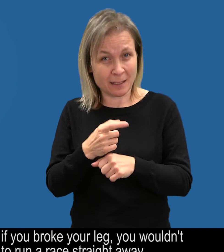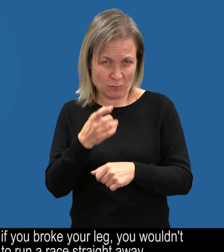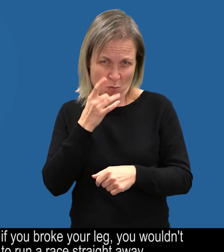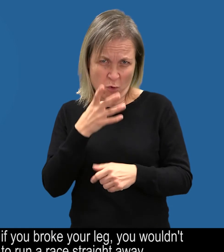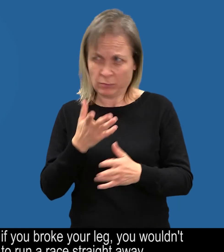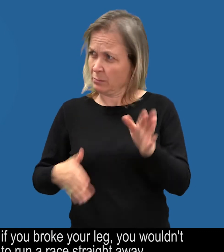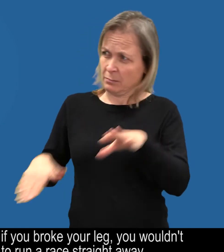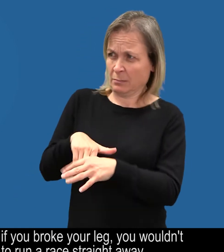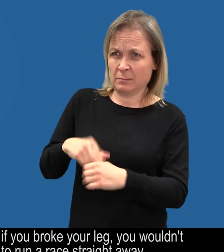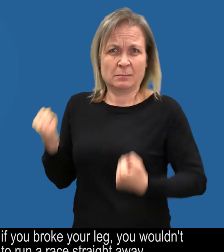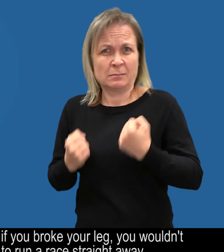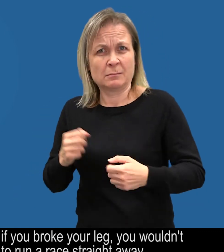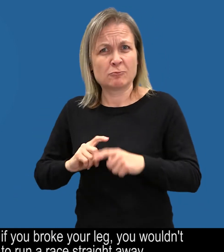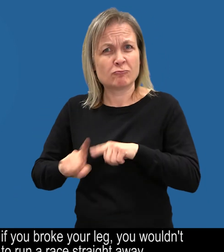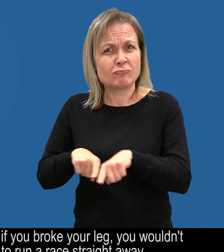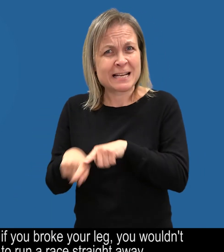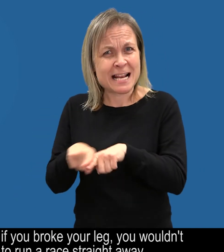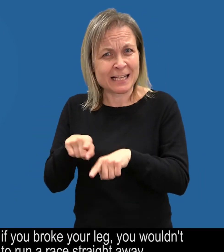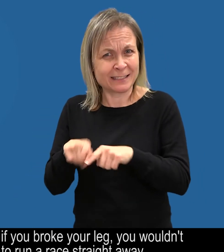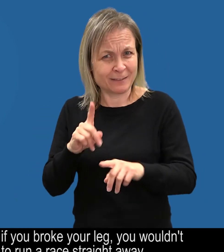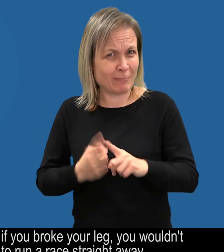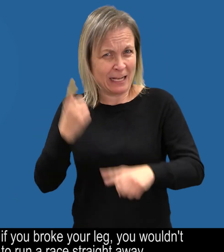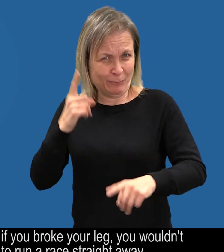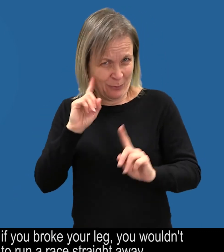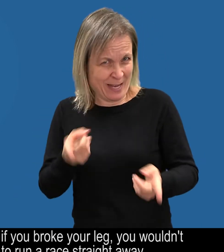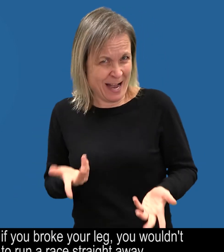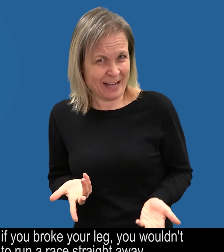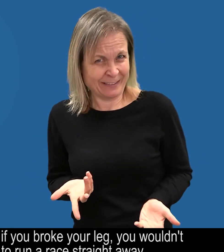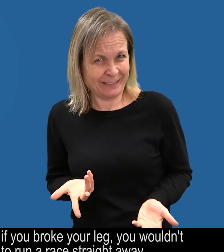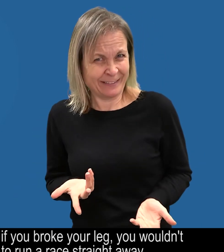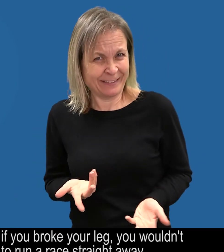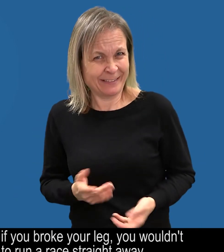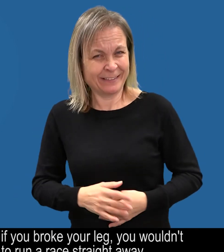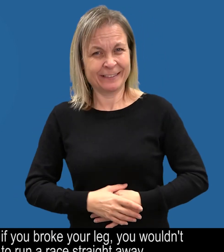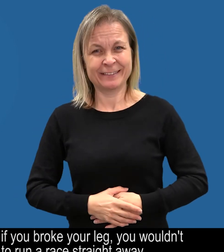However, if you broke your leg, you wouldn't try to run a race straight away.